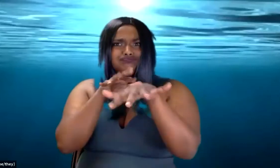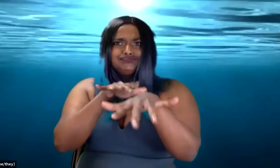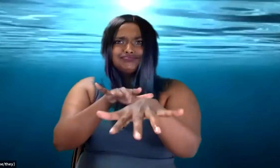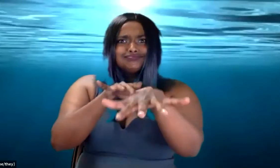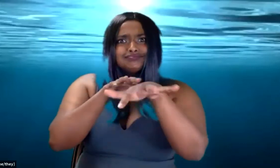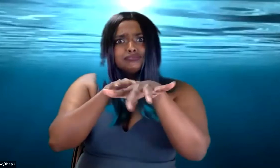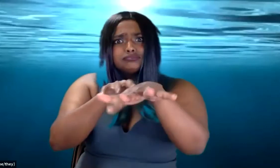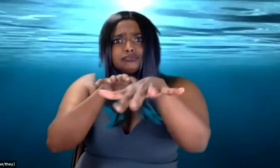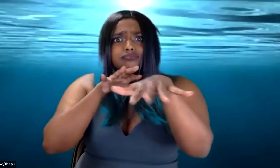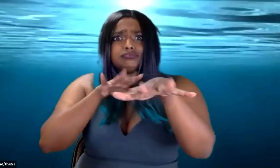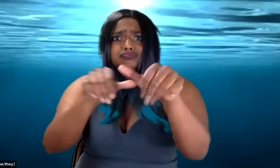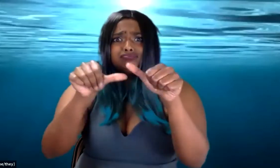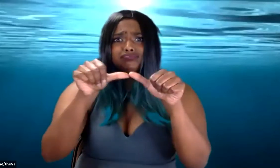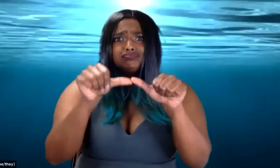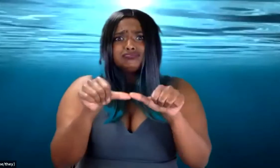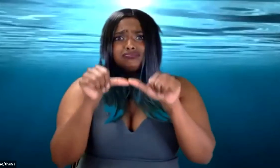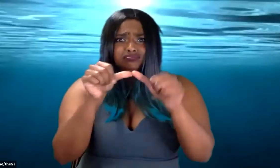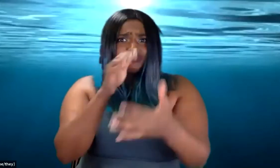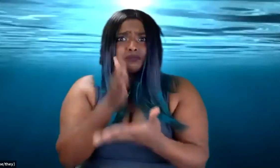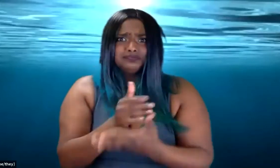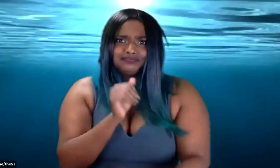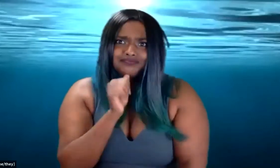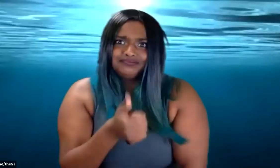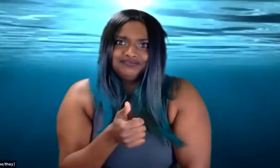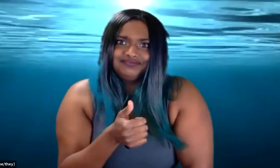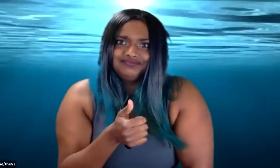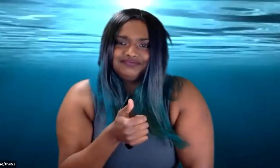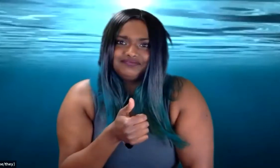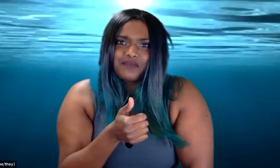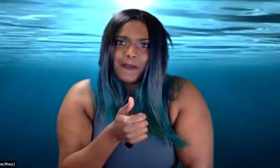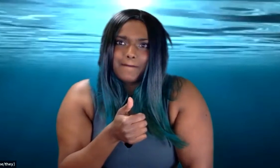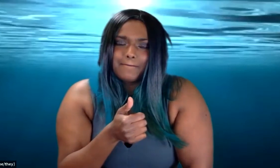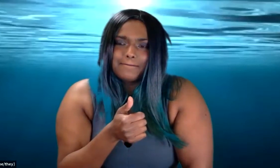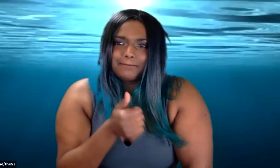The river does not stop.